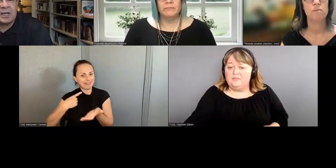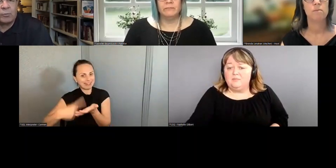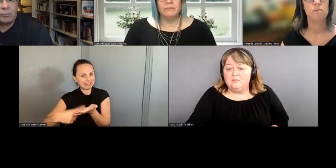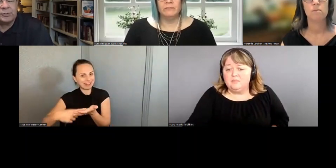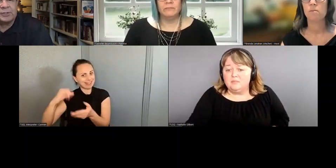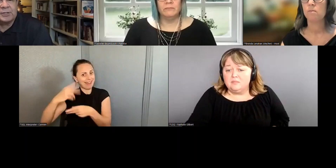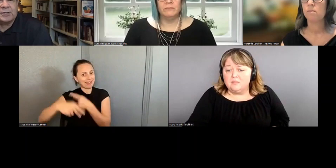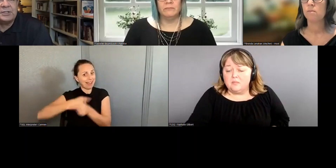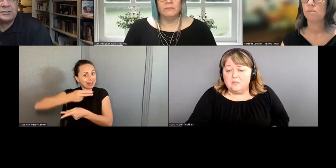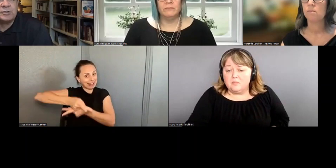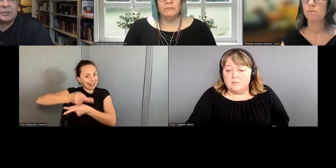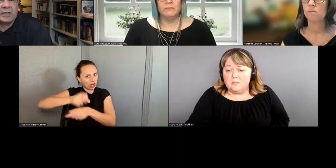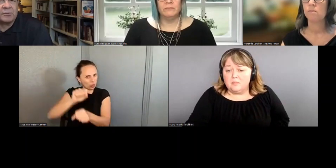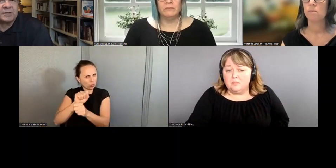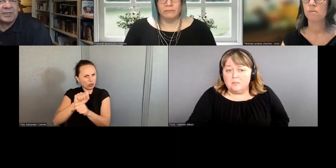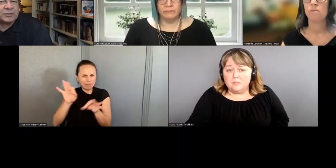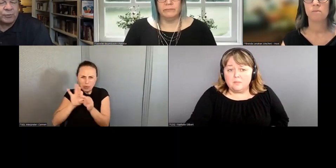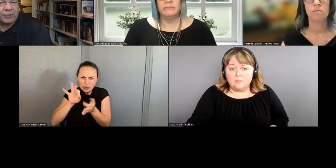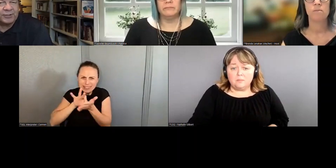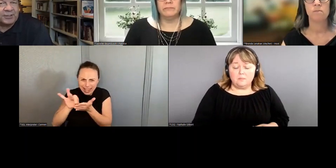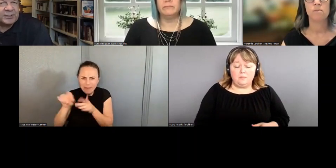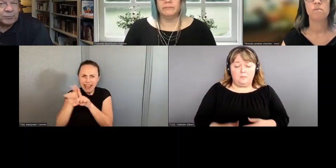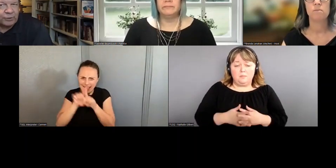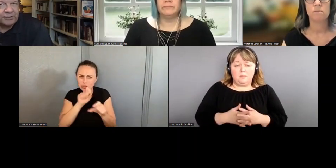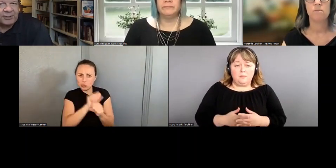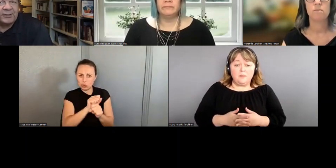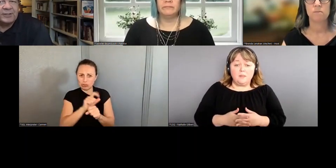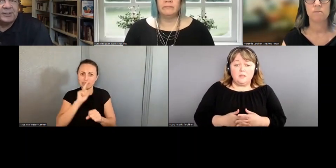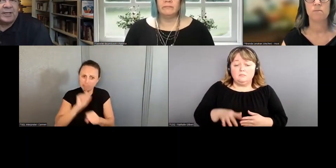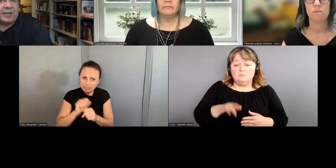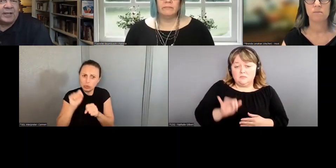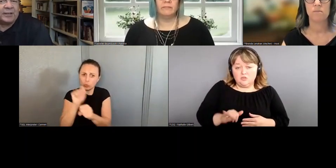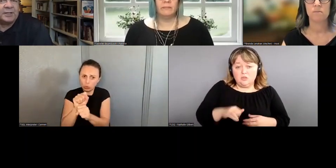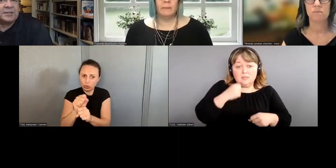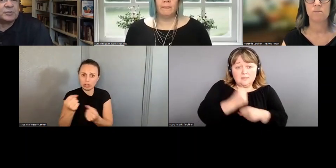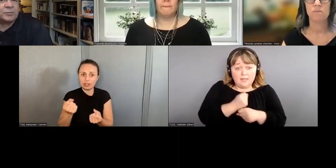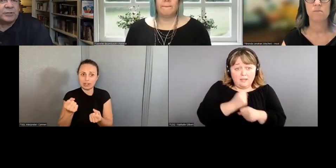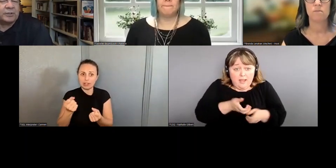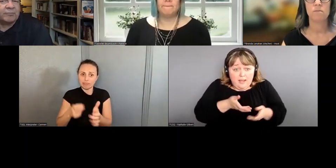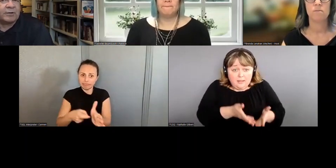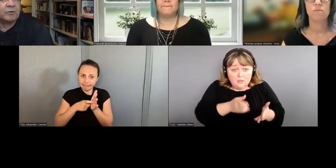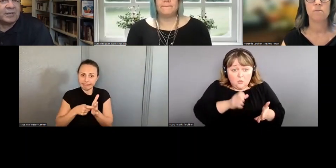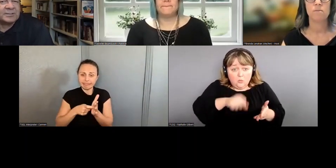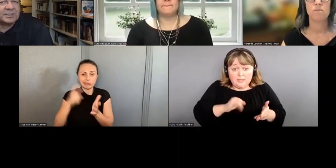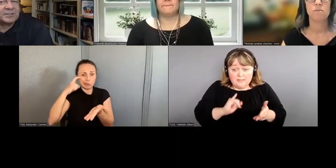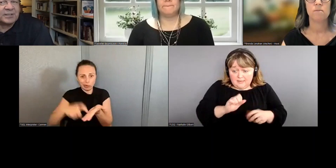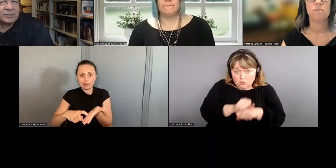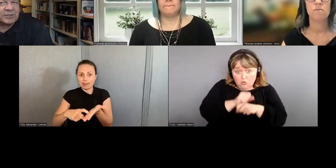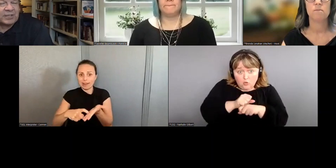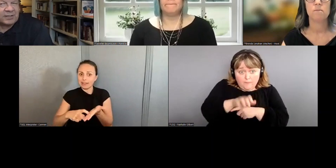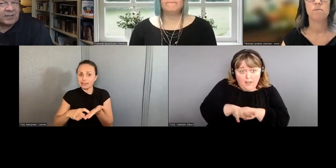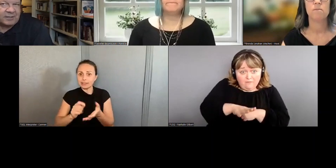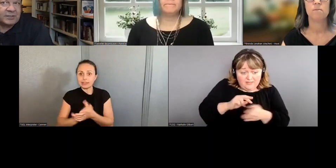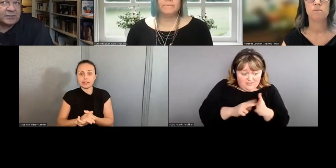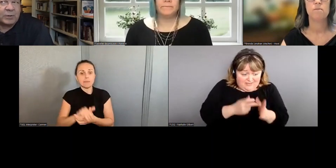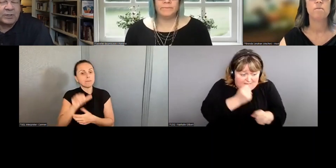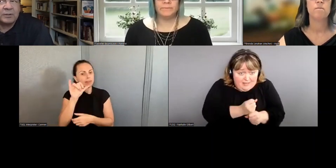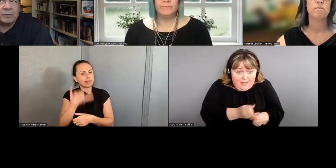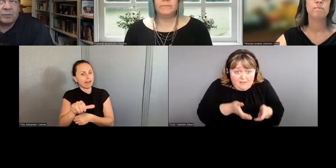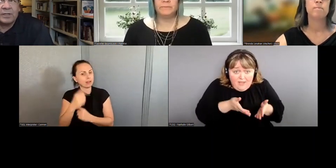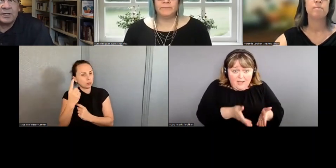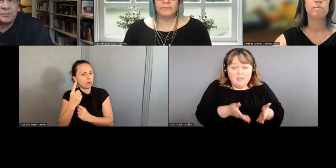care work needs to be counted as work. It is work, and it needs to be recognized as such. So that is